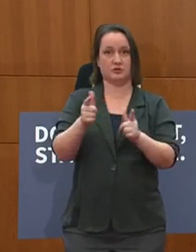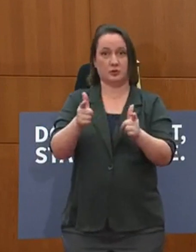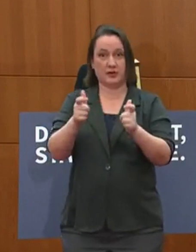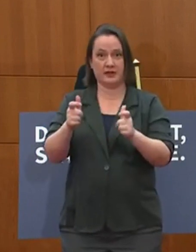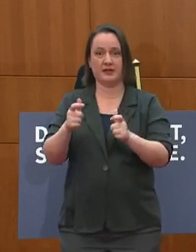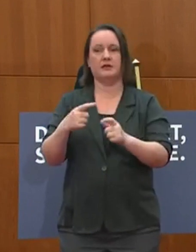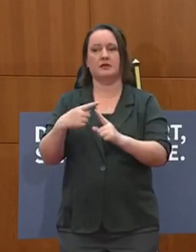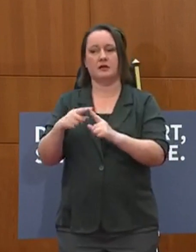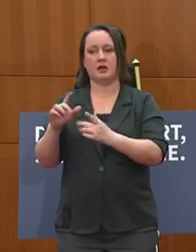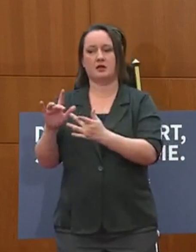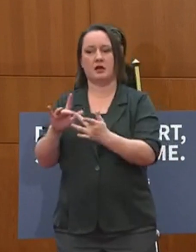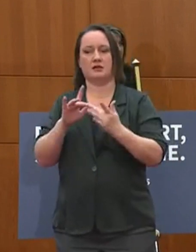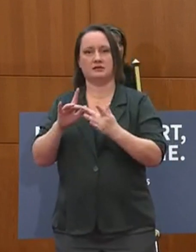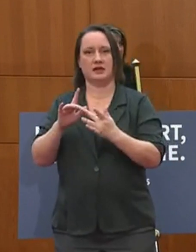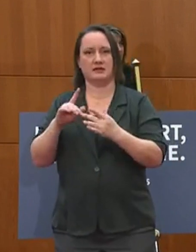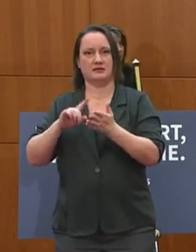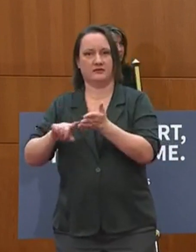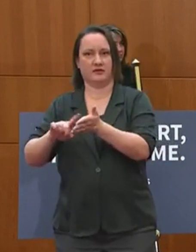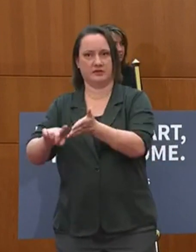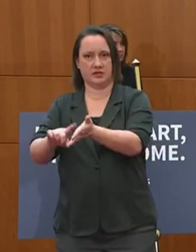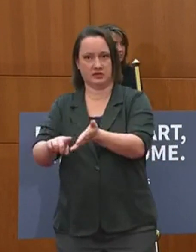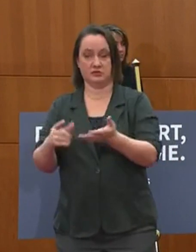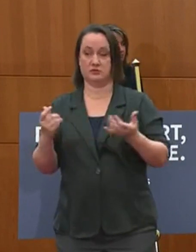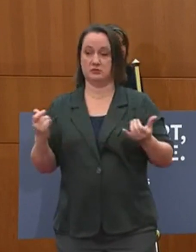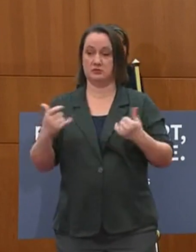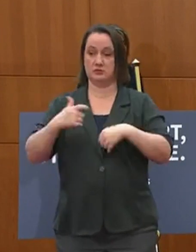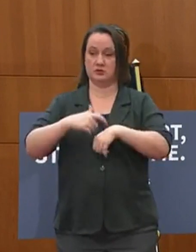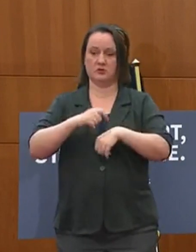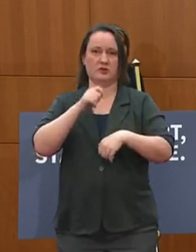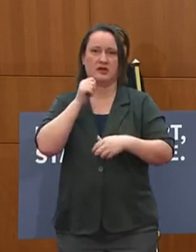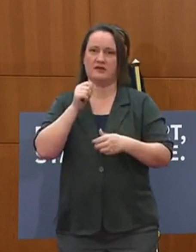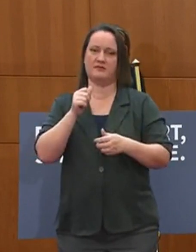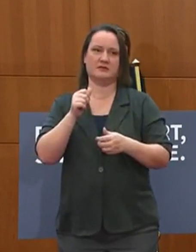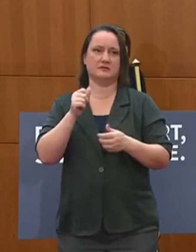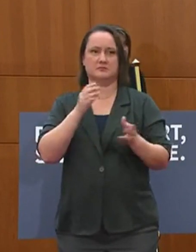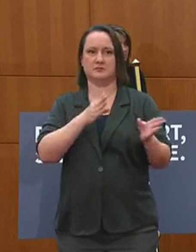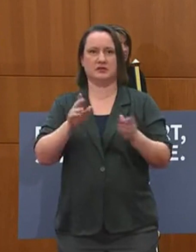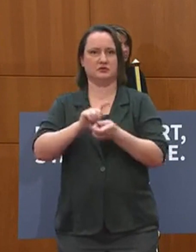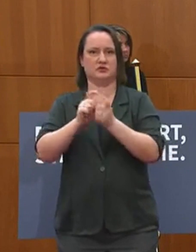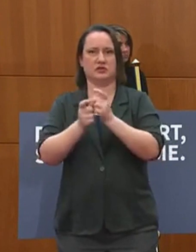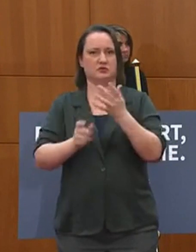investigation. And at this point, we haven't envisioned changing those criteria.